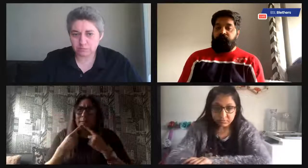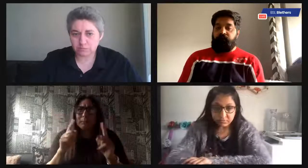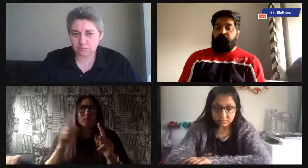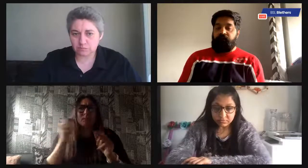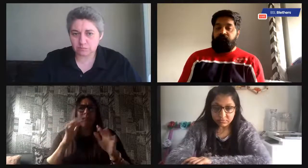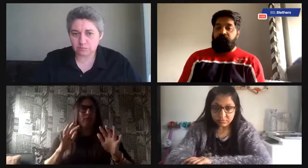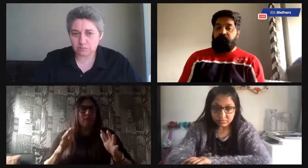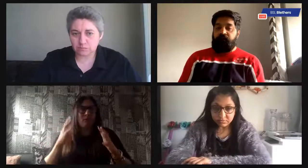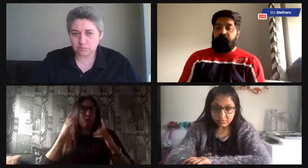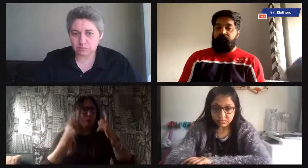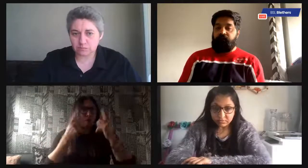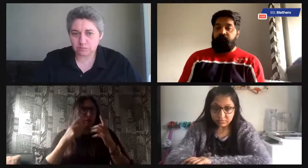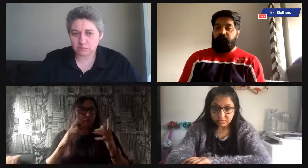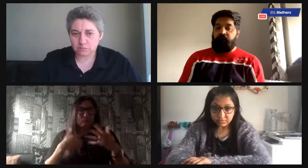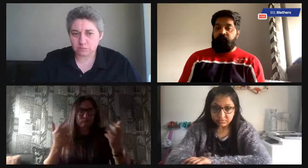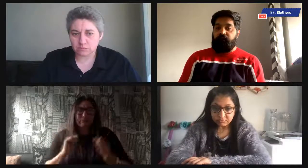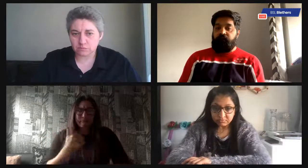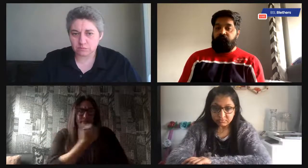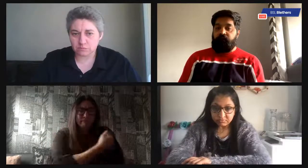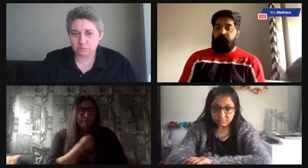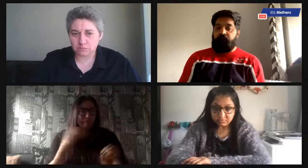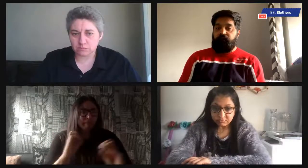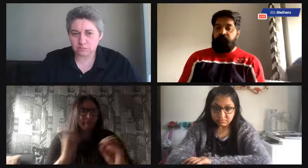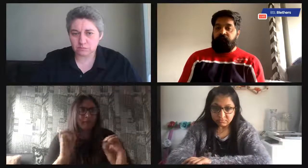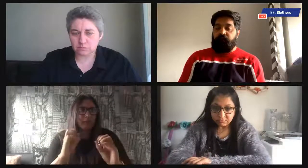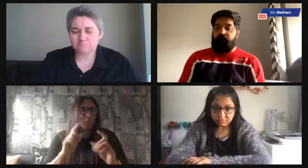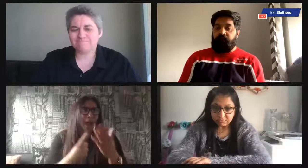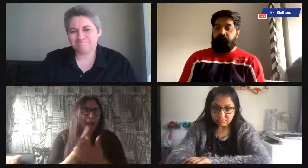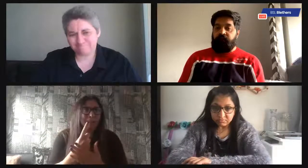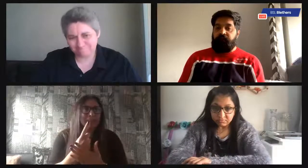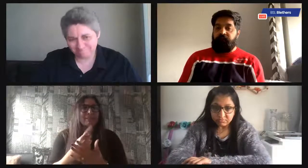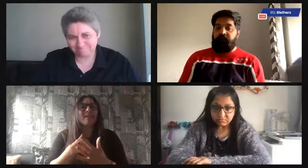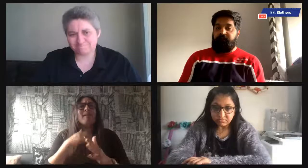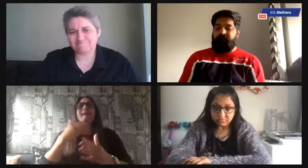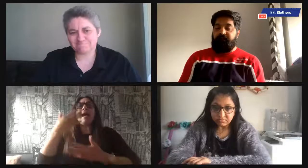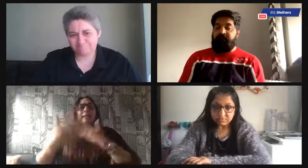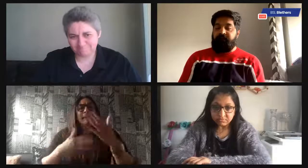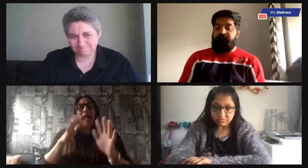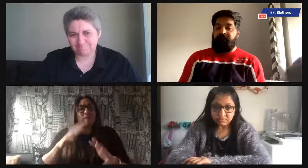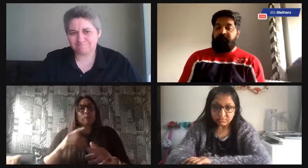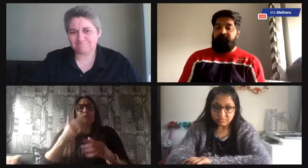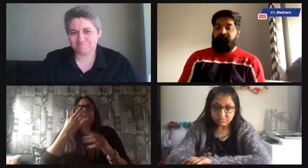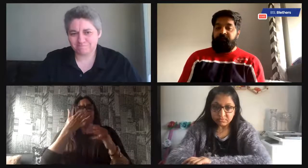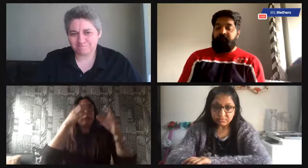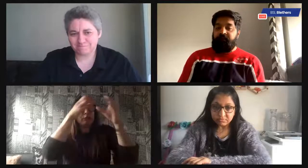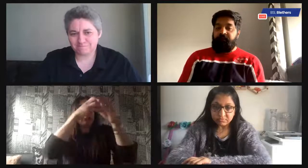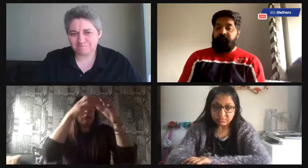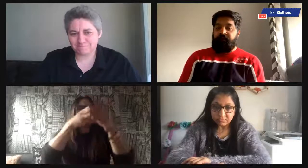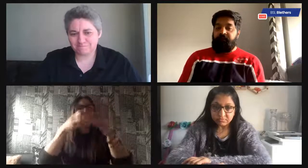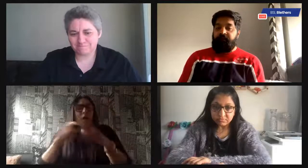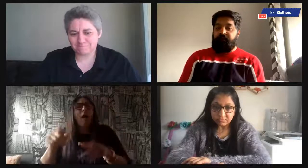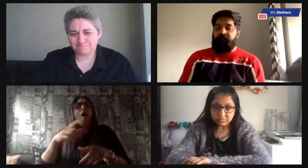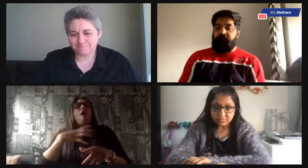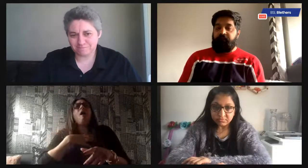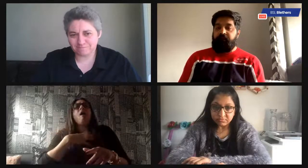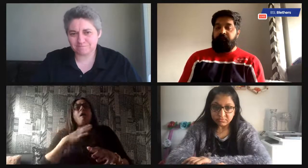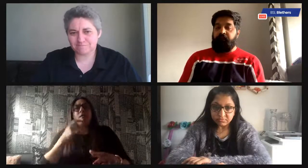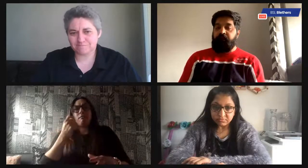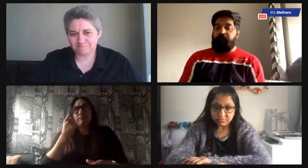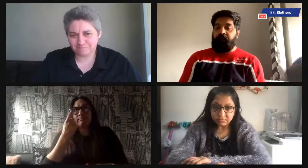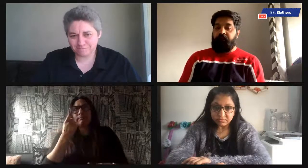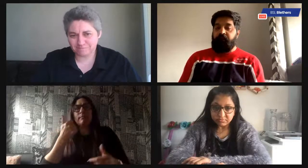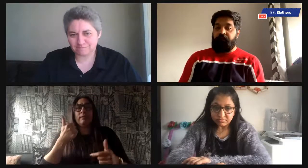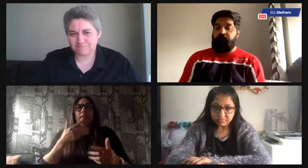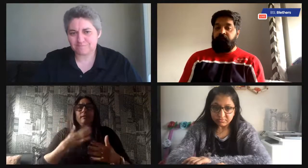access anyway in their own sign language, so they are behind with information. So there is a lot of panic, there's a lot